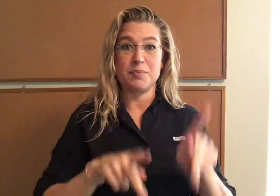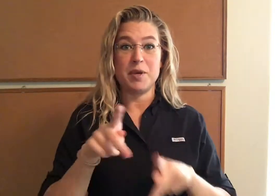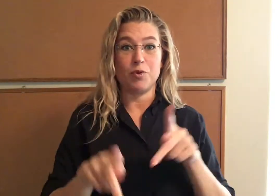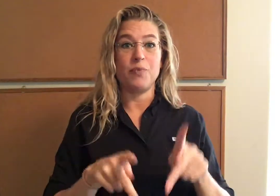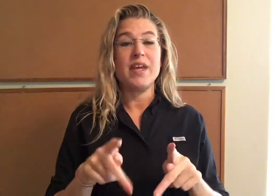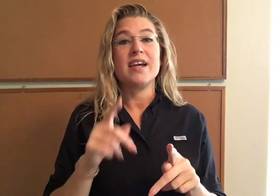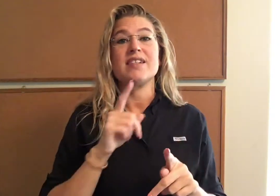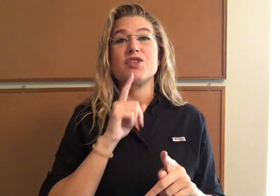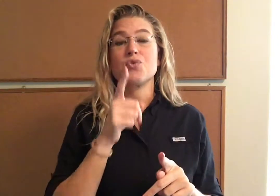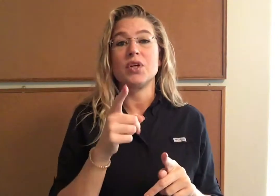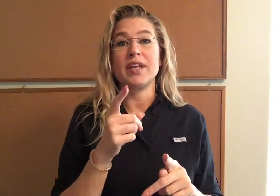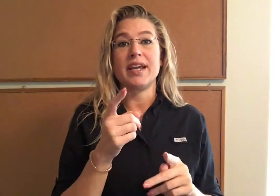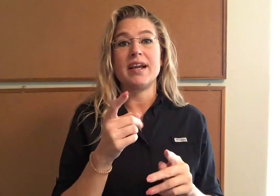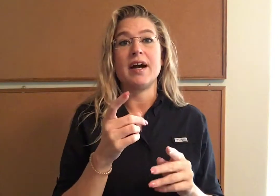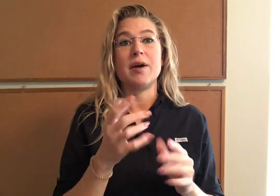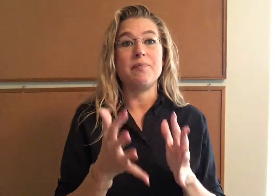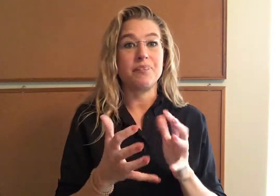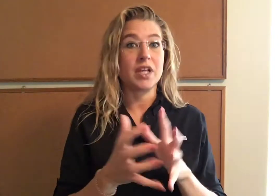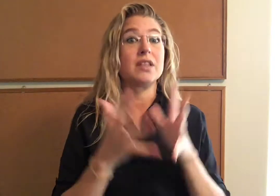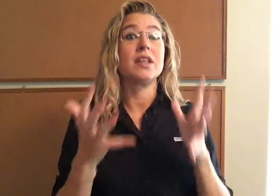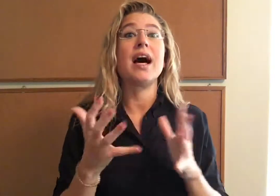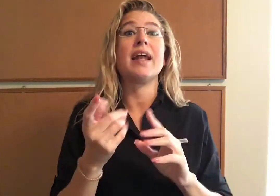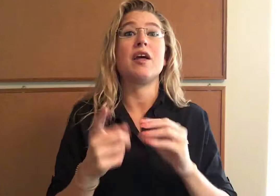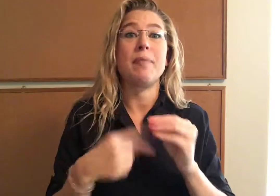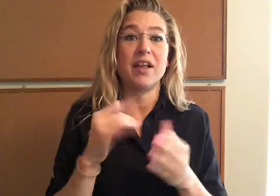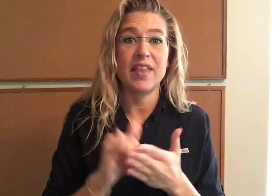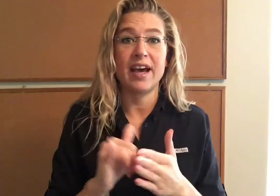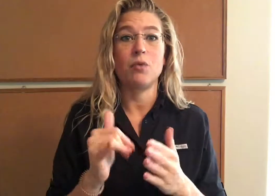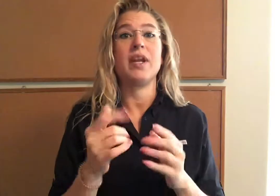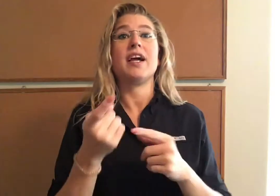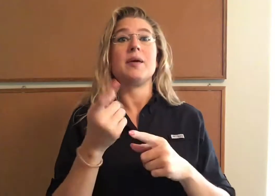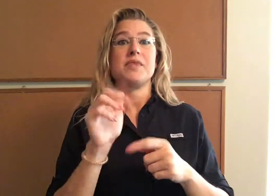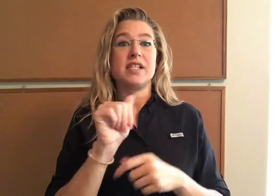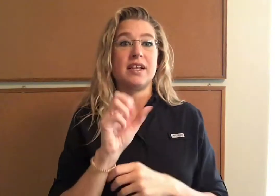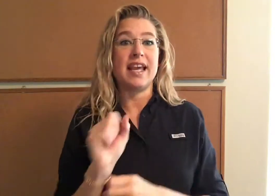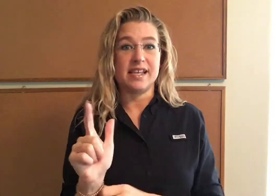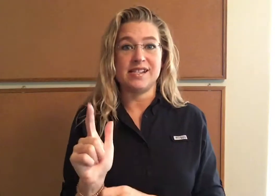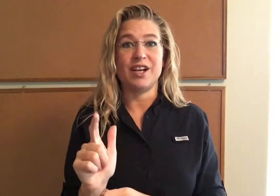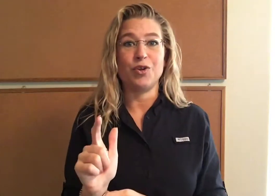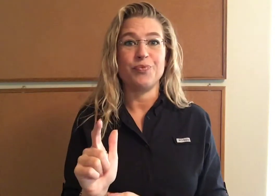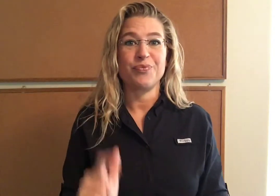people, because it's really a lot about that when it comes to ASL.